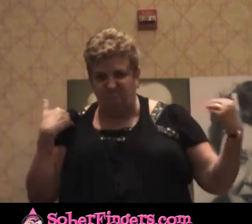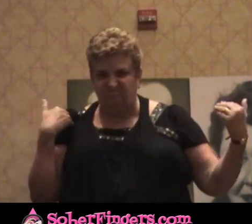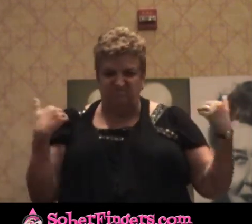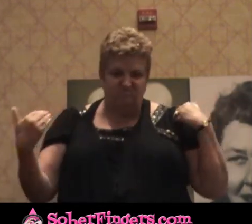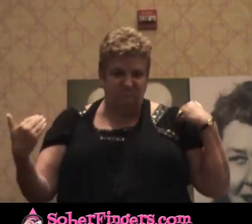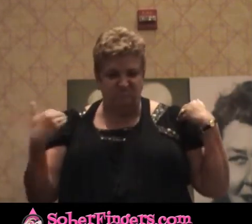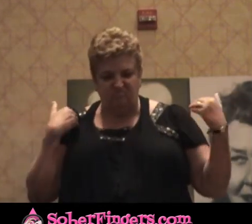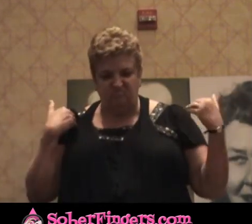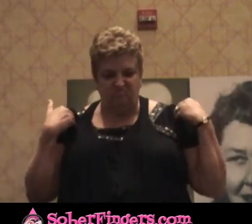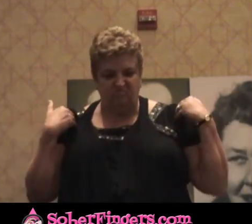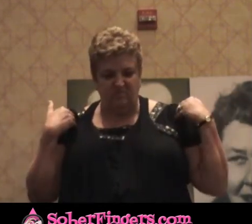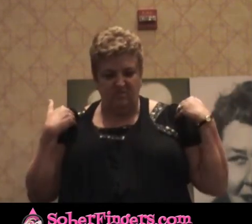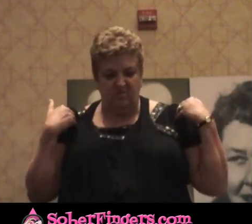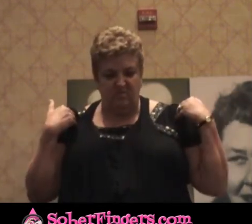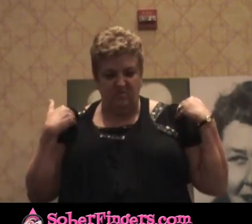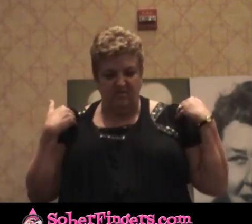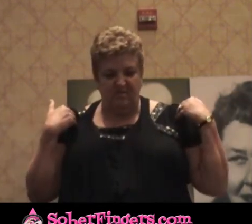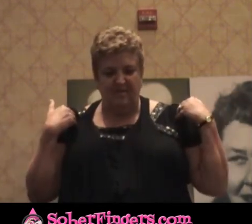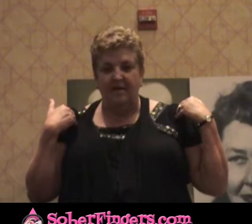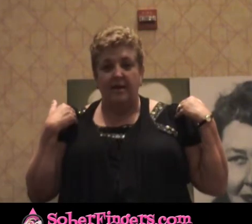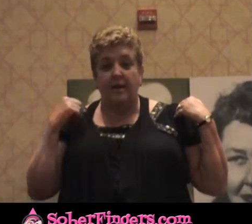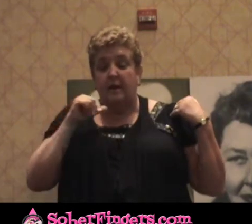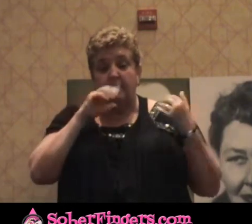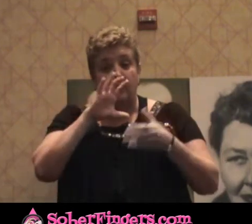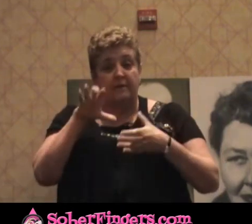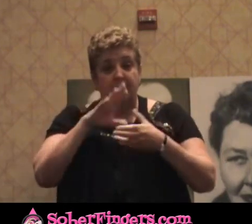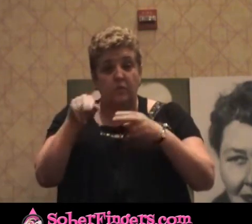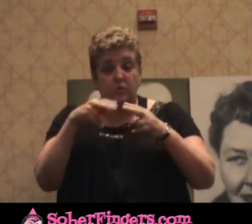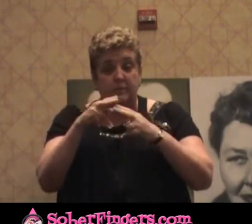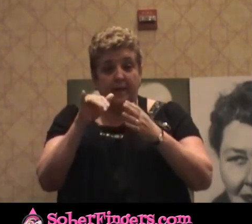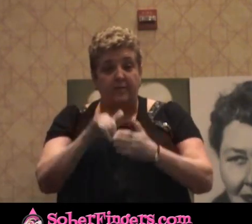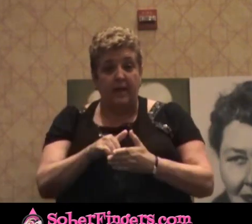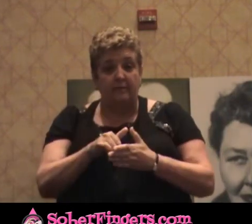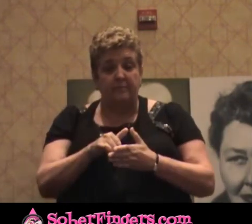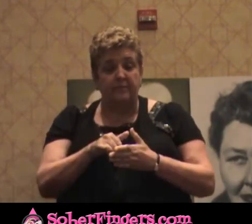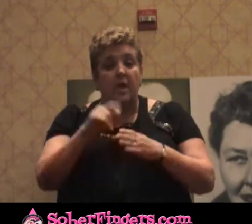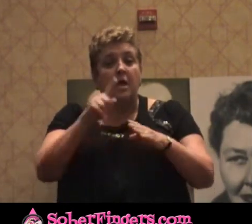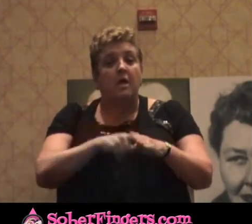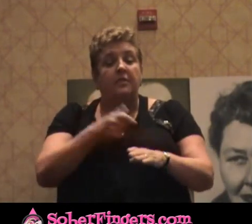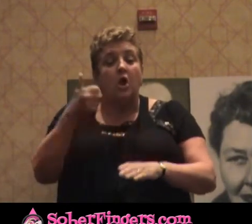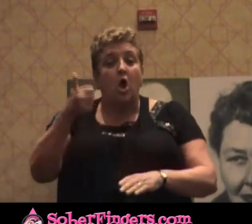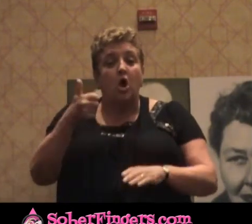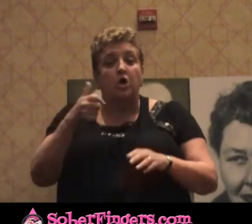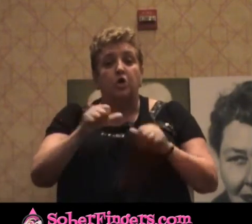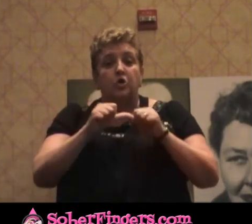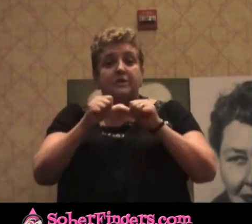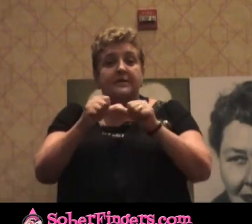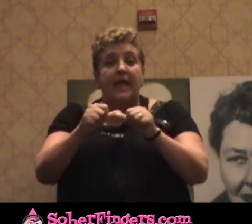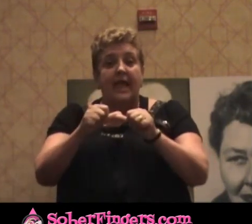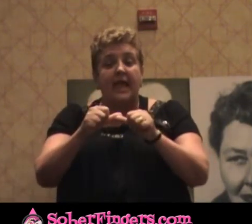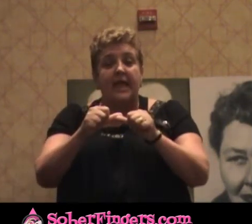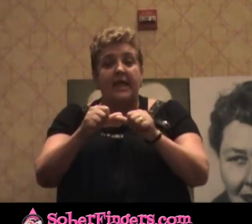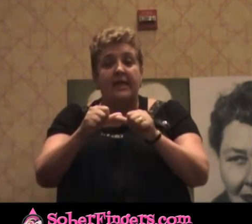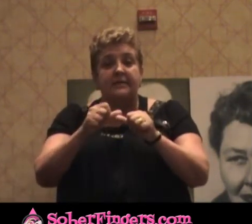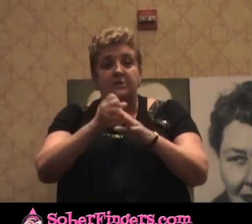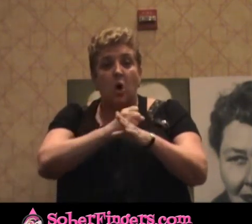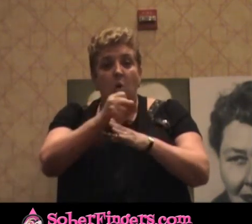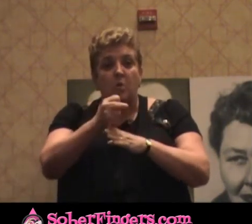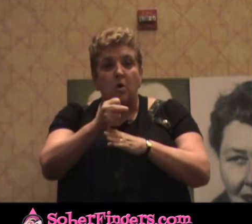And I am just not confused about that. The longer you stay sober, the road gets narrow and the scarier it is. And I throw myself harder